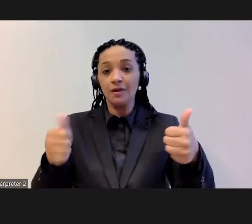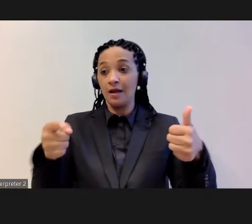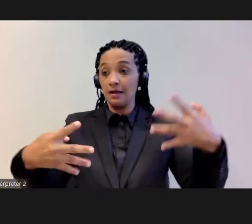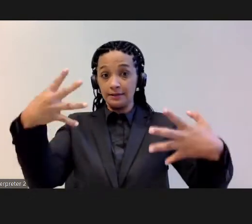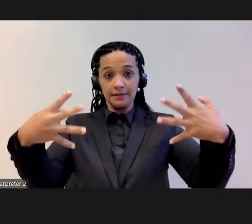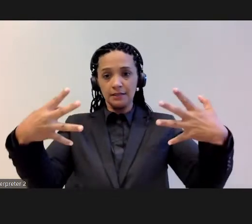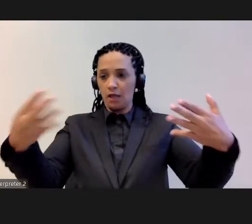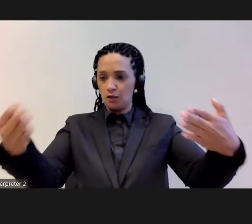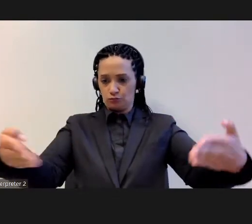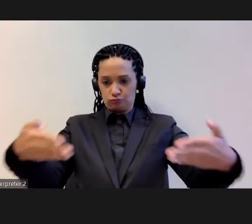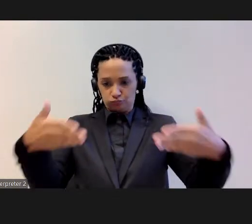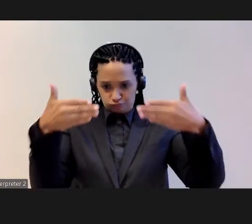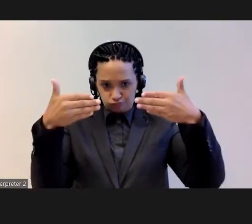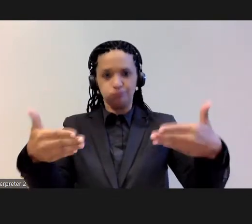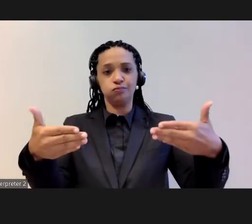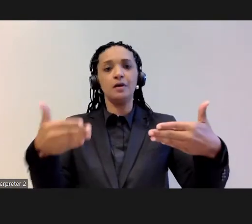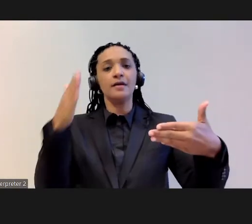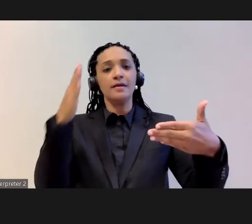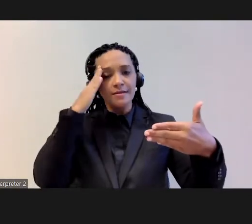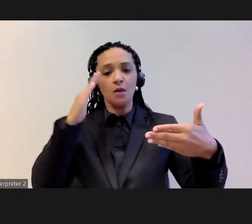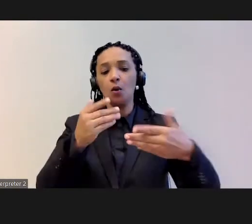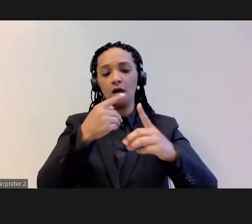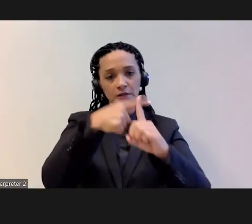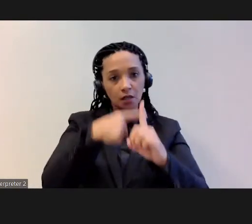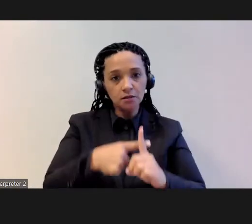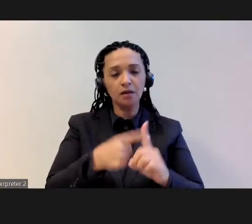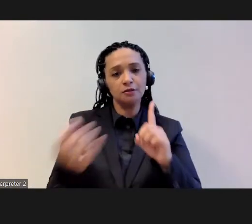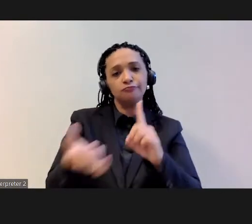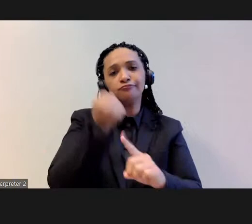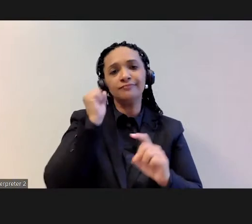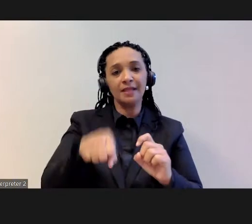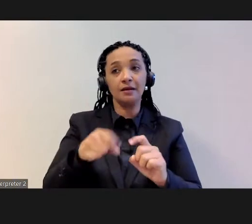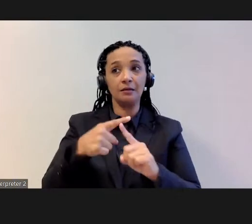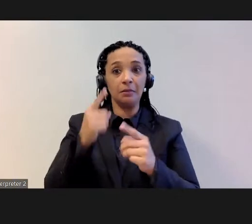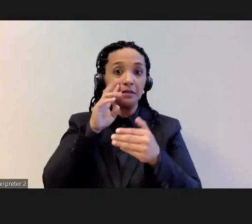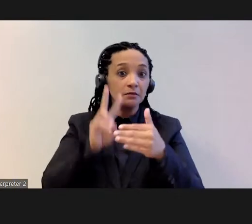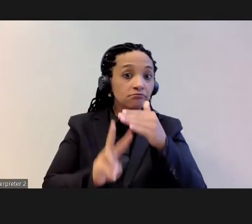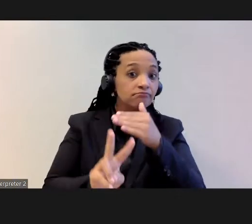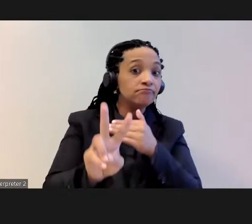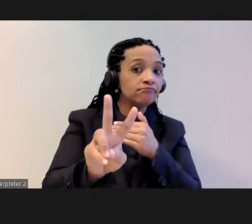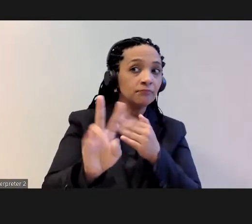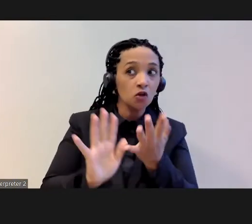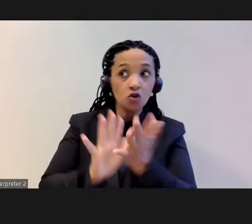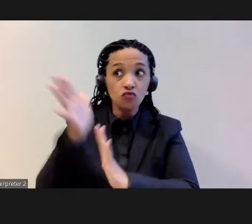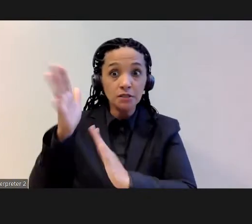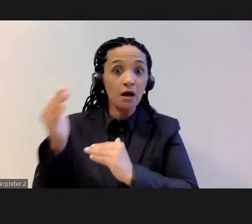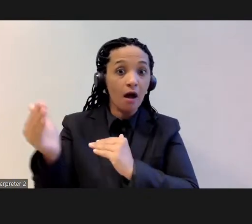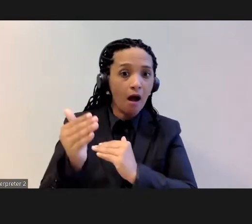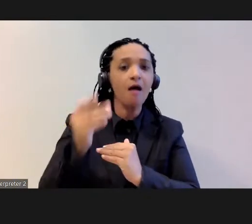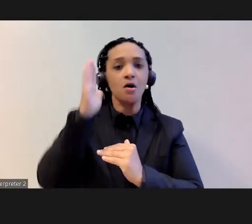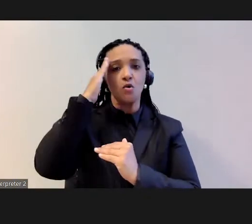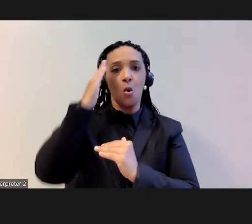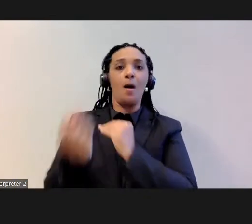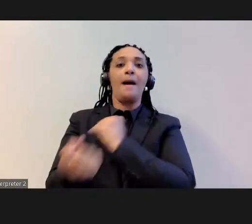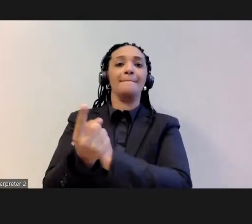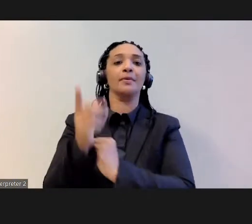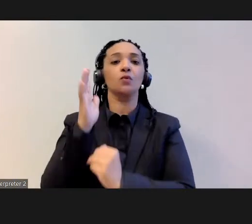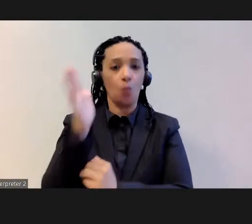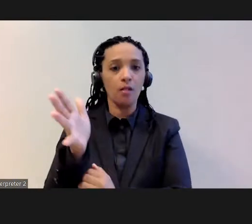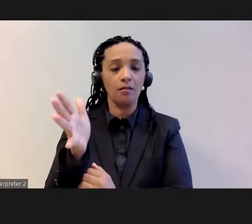to target and even to anticipate crisis events. And therefore, these types